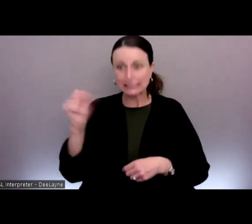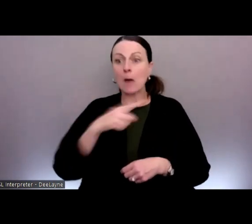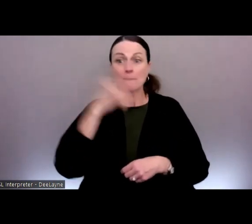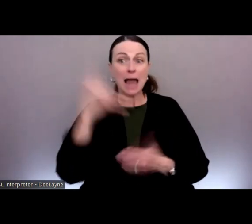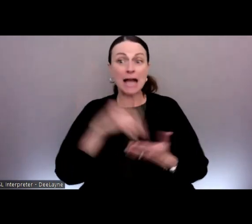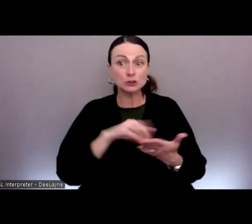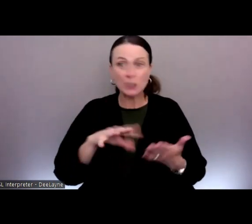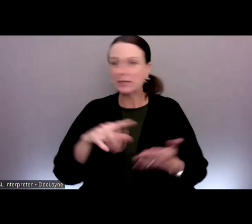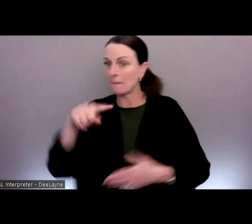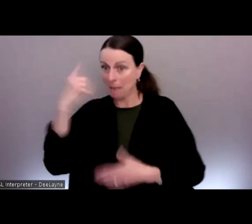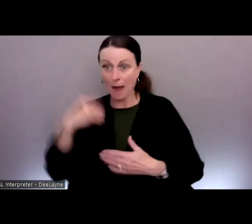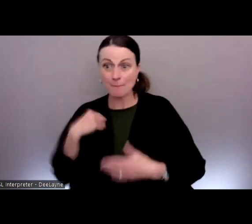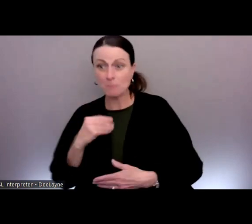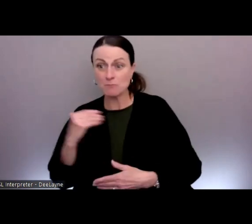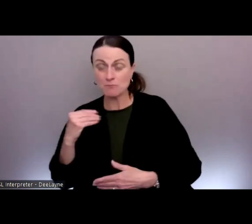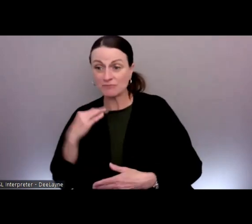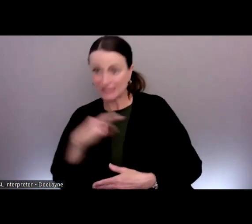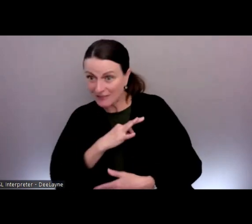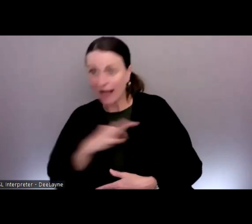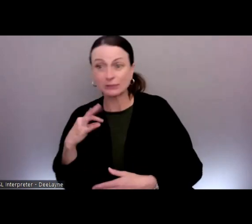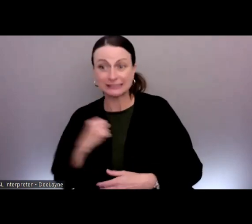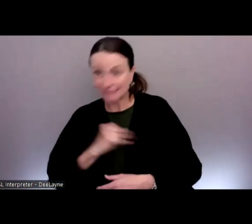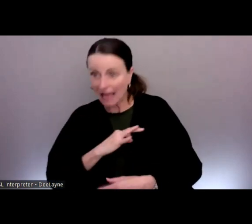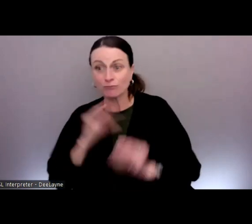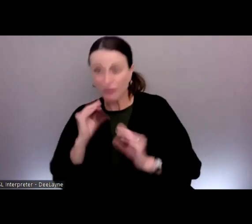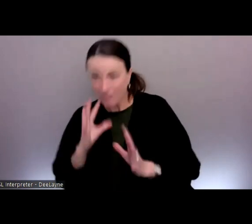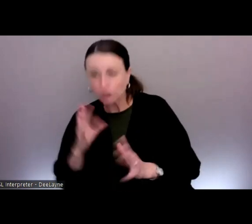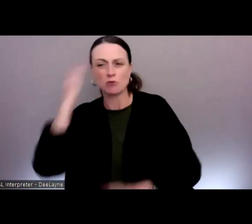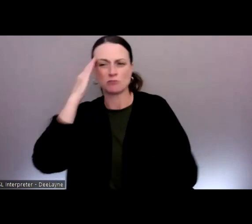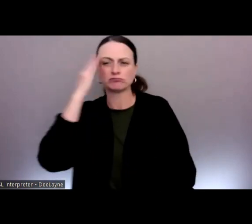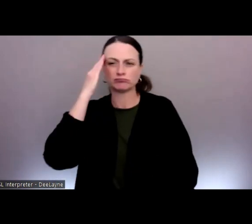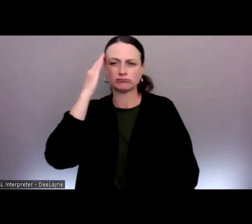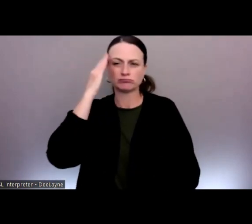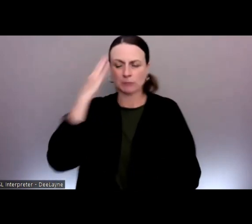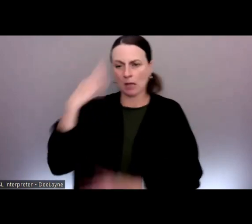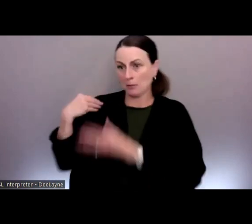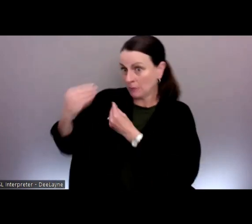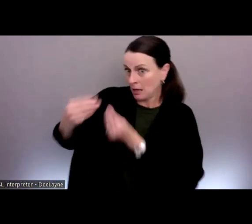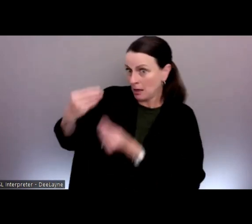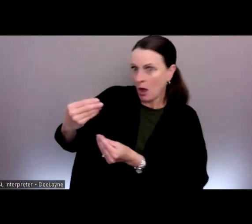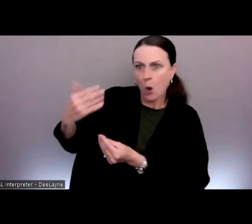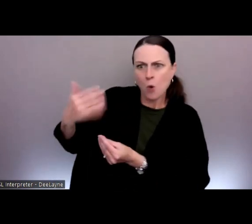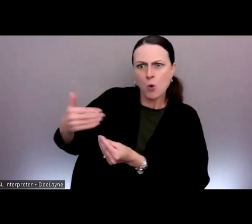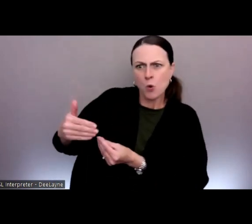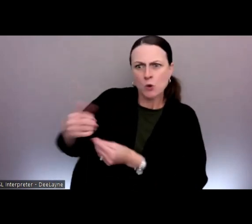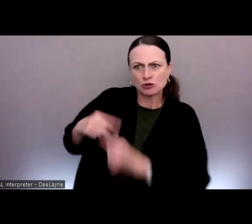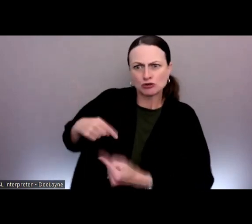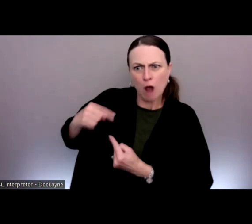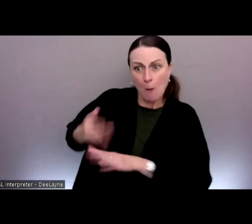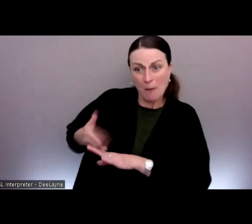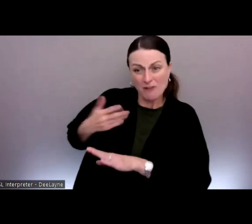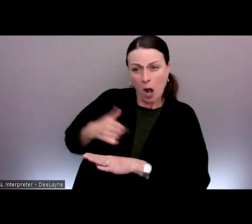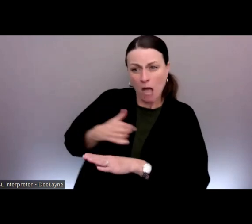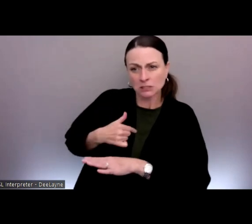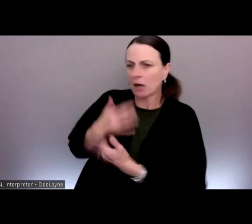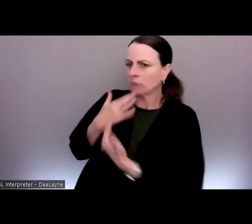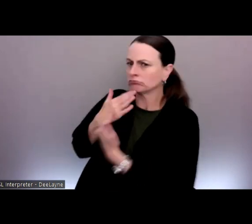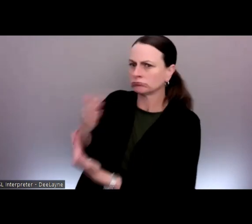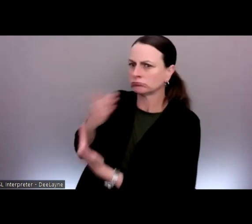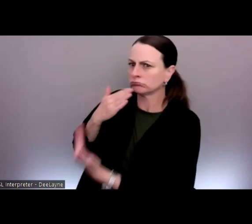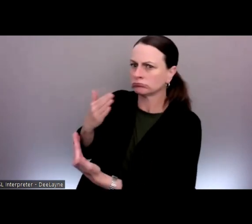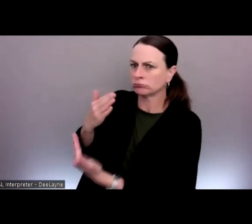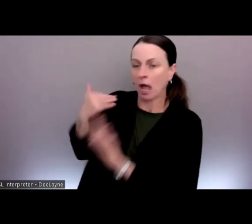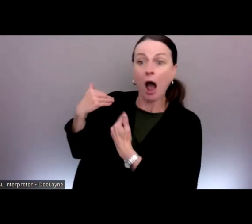of the struggles of those before us and come with this conflicted sense of gratitude and or obligation. It leads many of